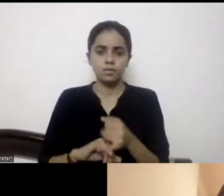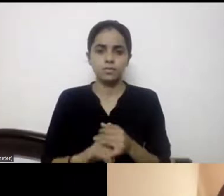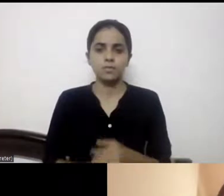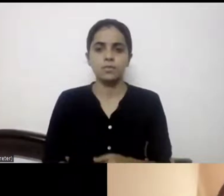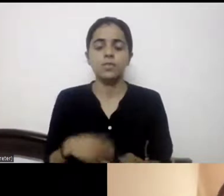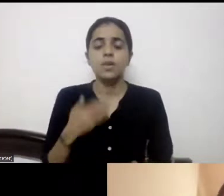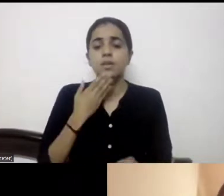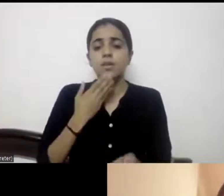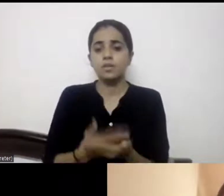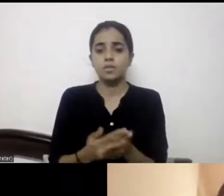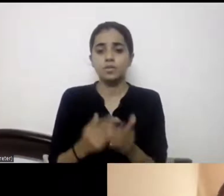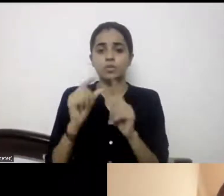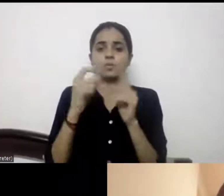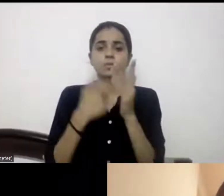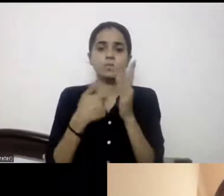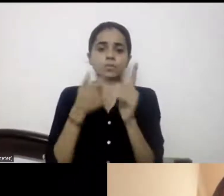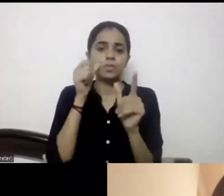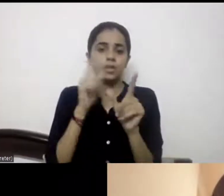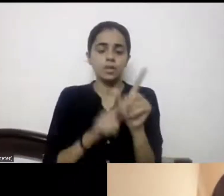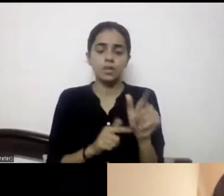Thank you so much, Priyam.